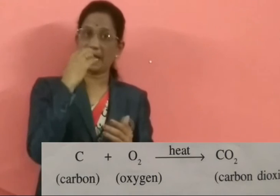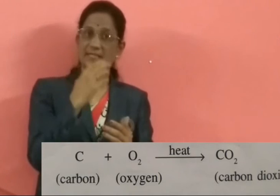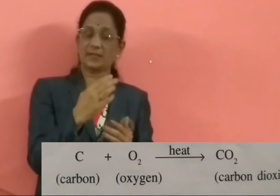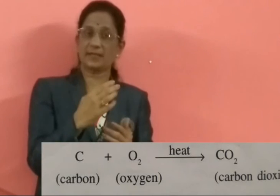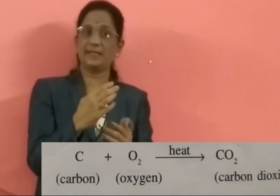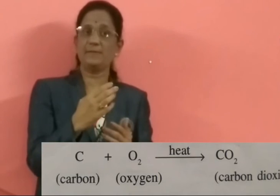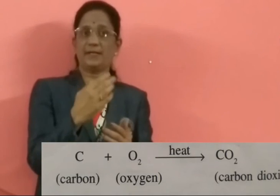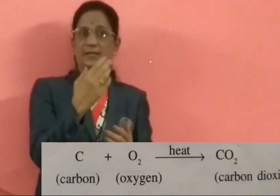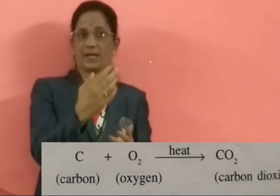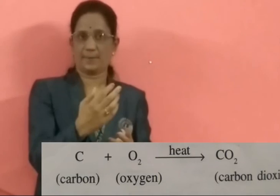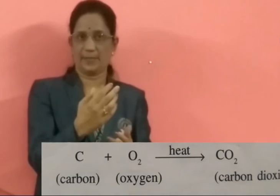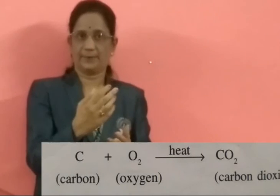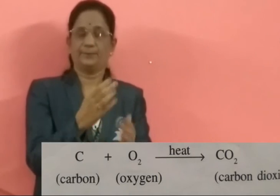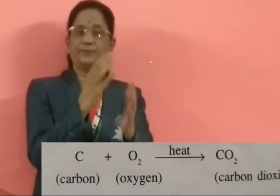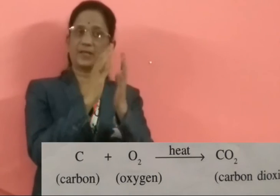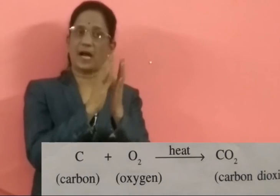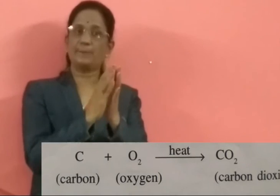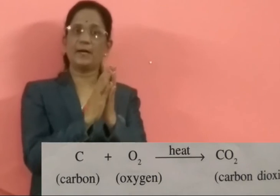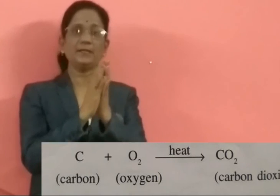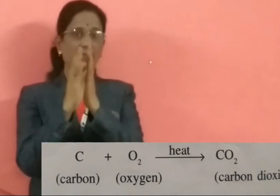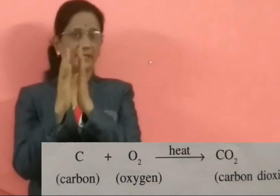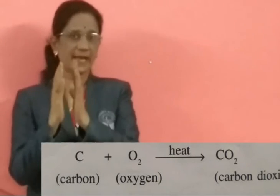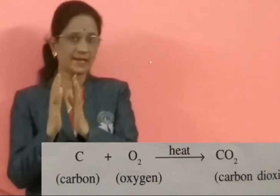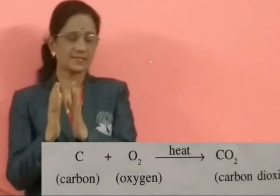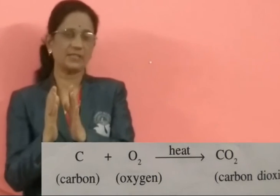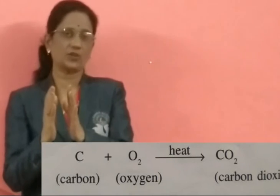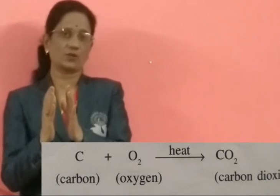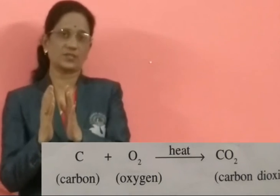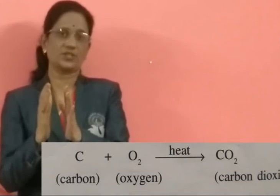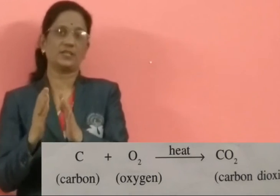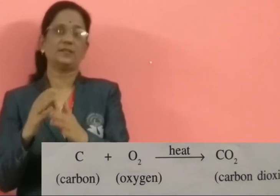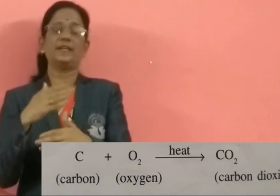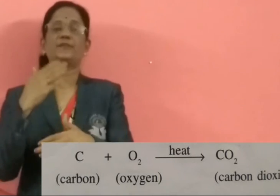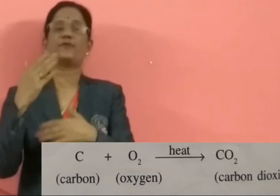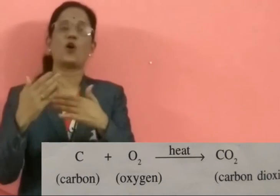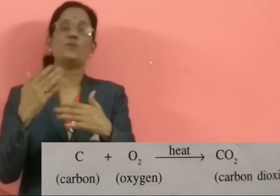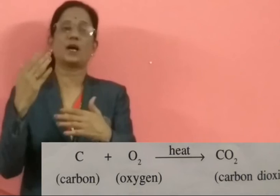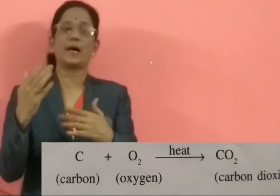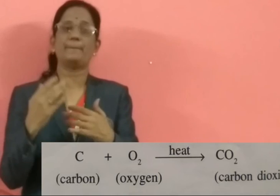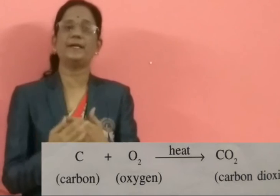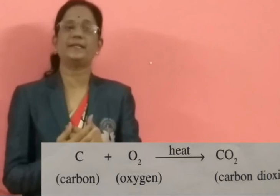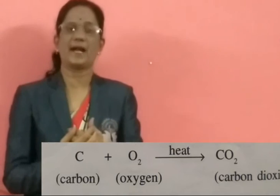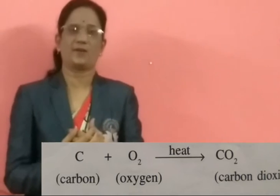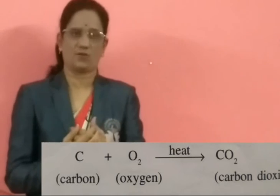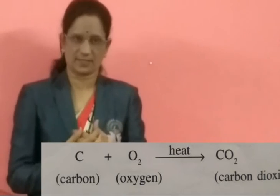an element carbon. Carbon reacts with oxygen, it forms carbon